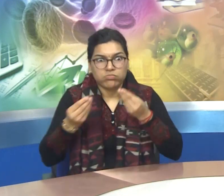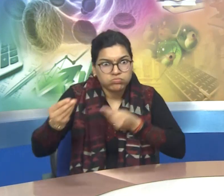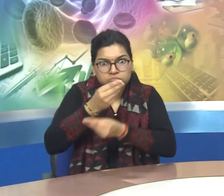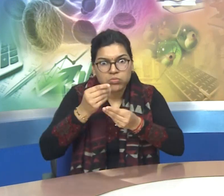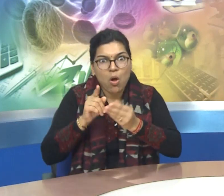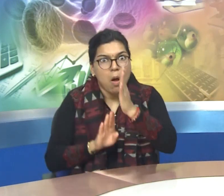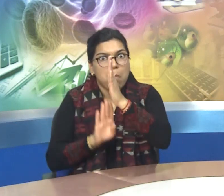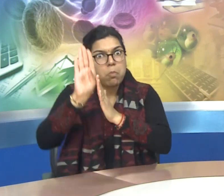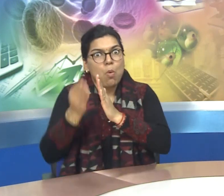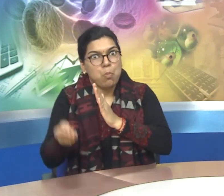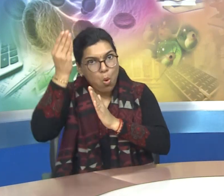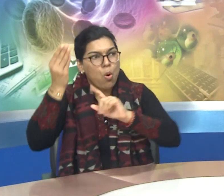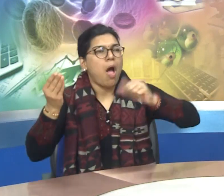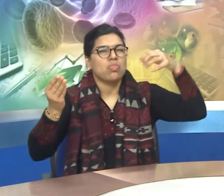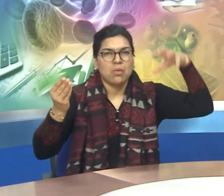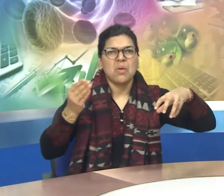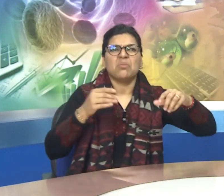So, gazetteer is also a kind of